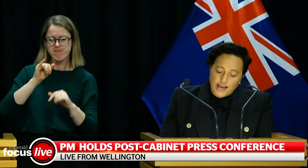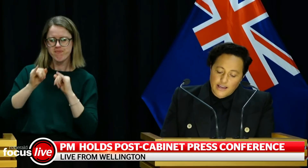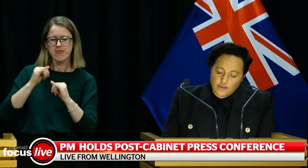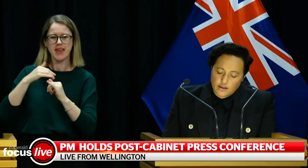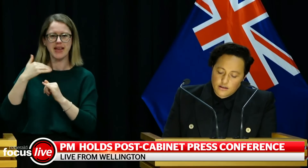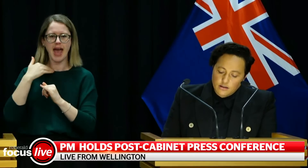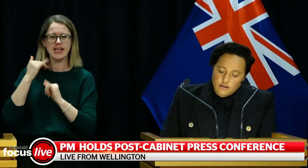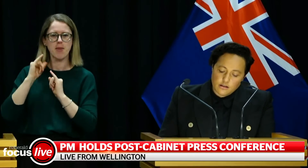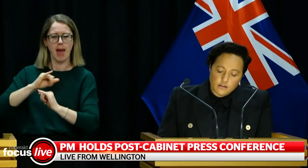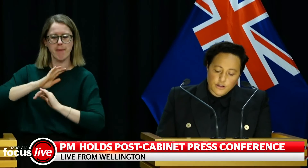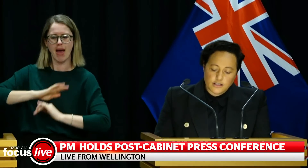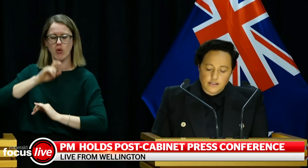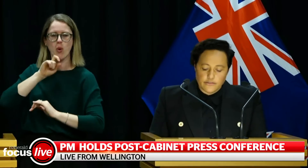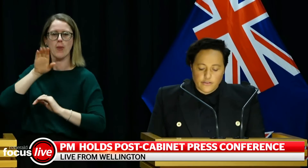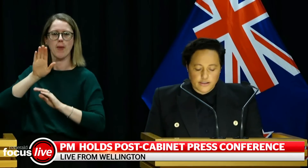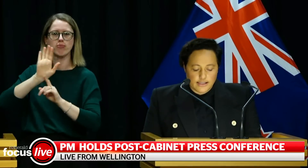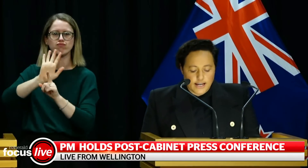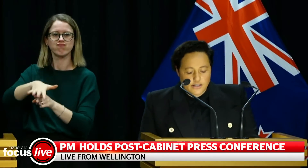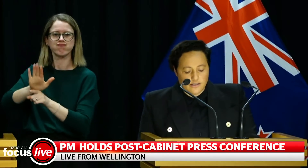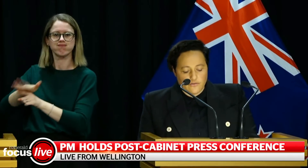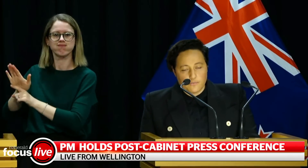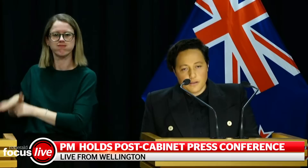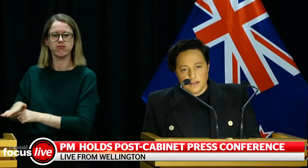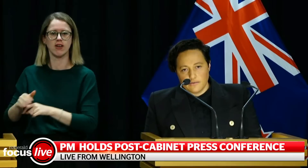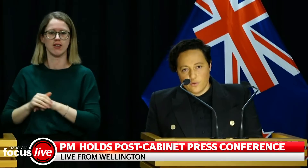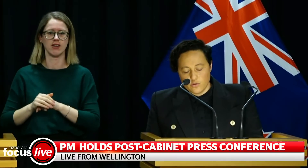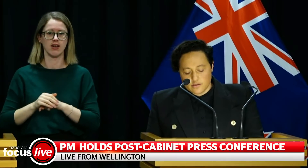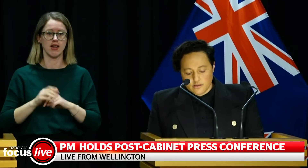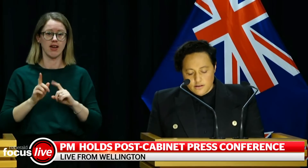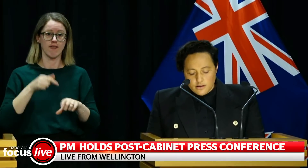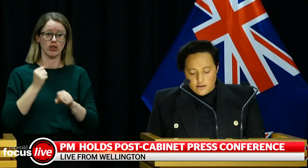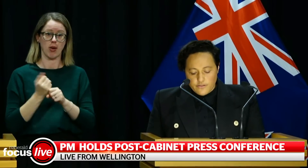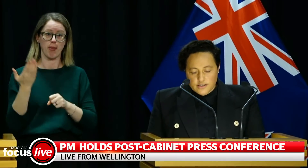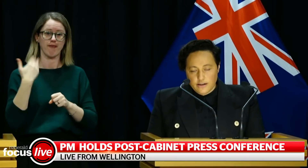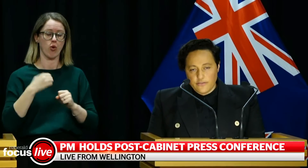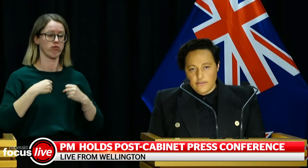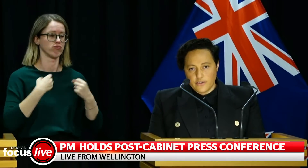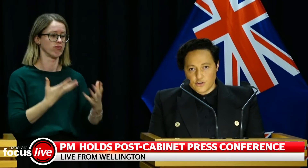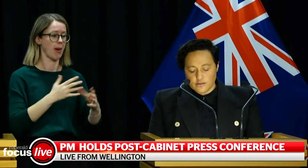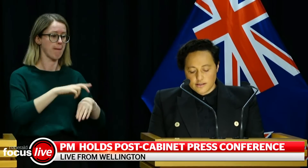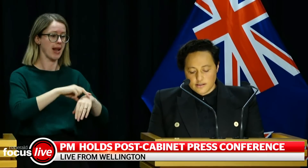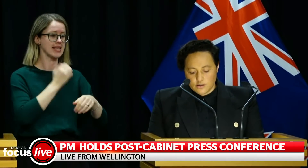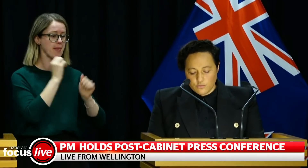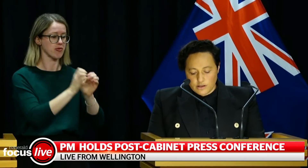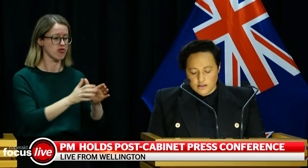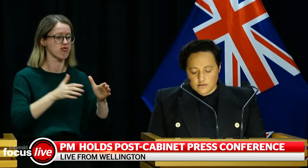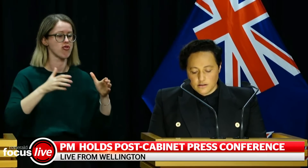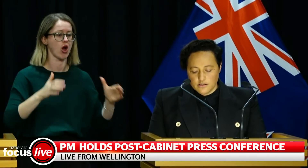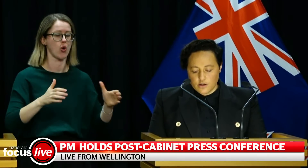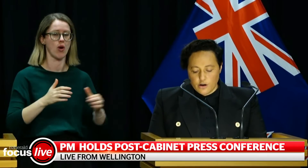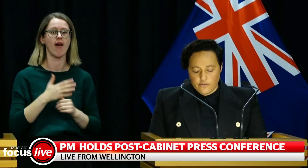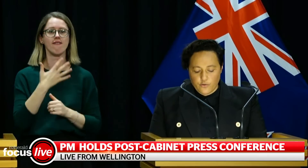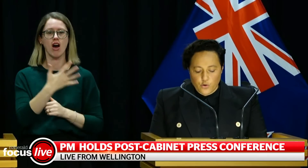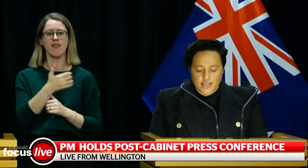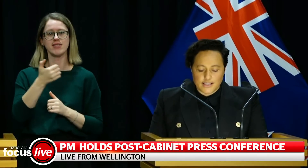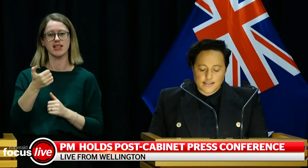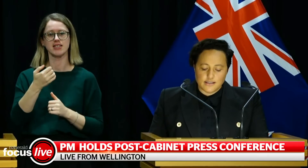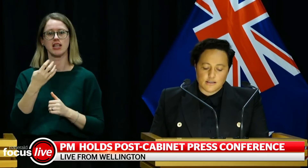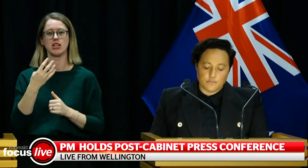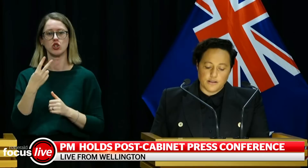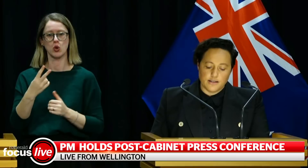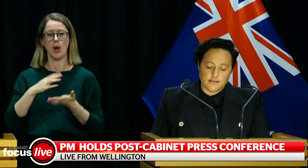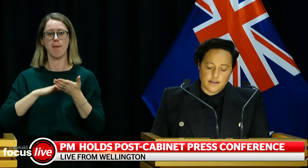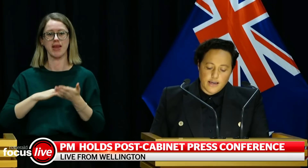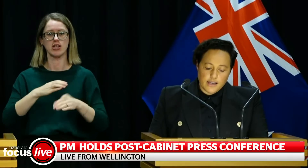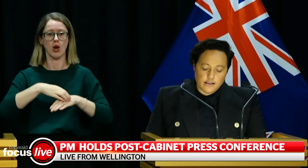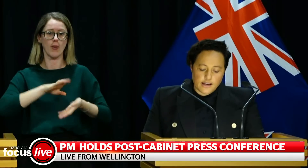illegal behaviour, including delivering the largest ever police force, investing $562 million over 4 years into